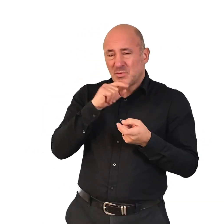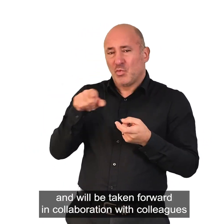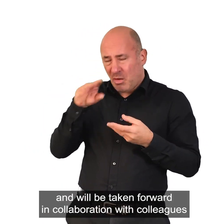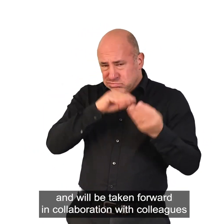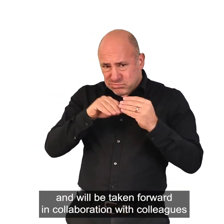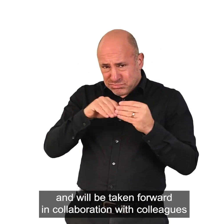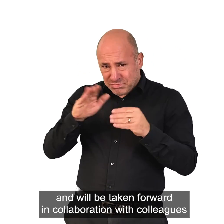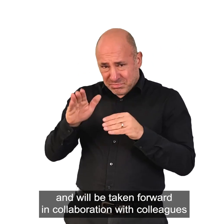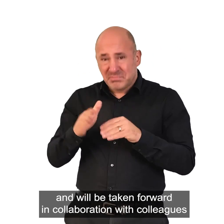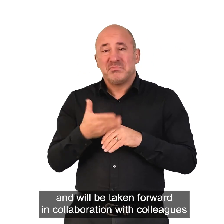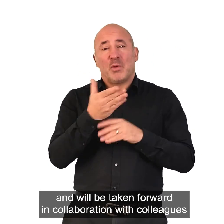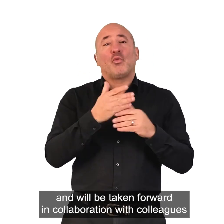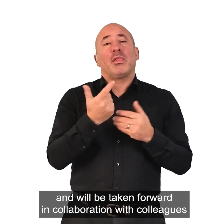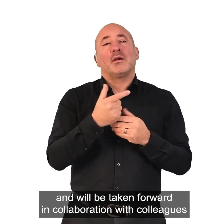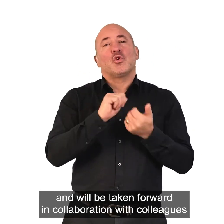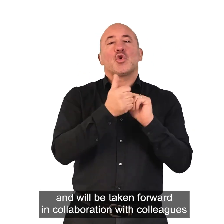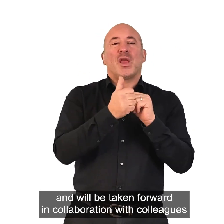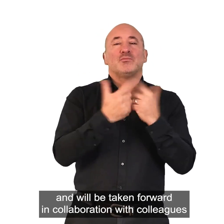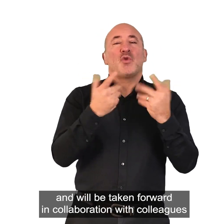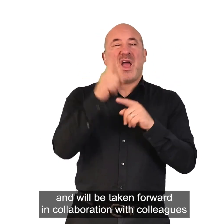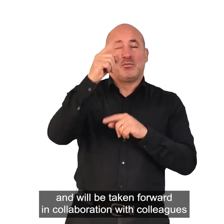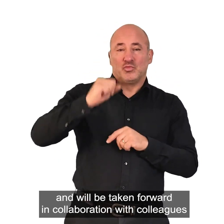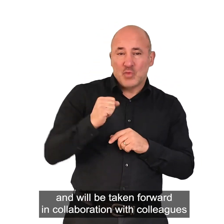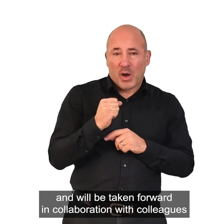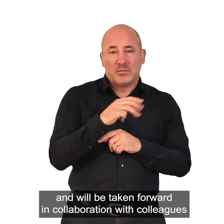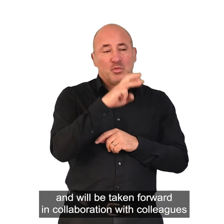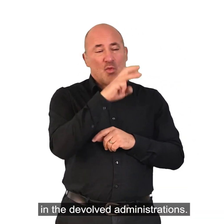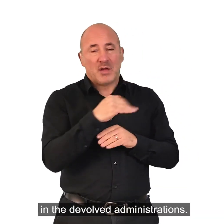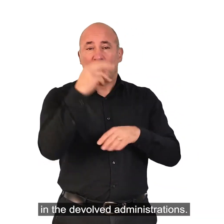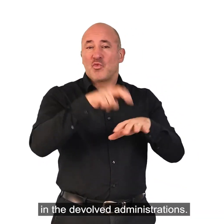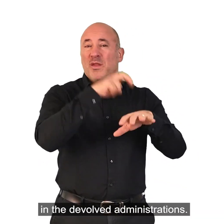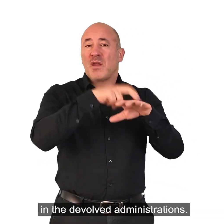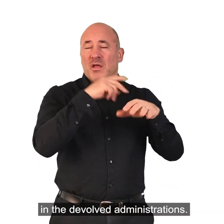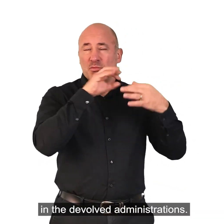and will be taken forward in collaboration with colleagues in the devolved administrations.